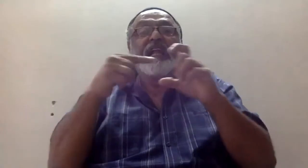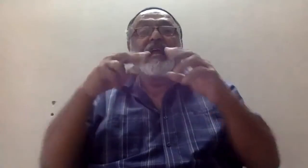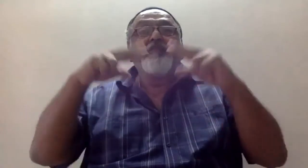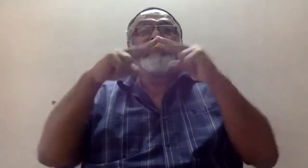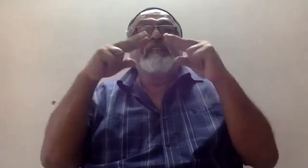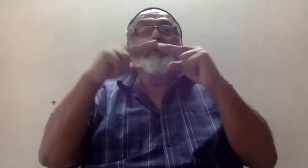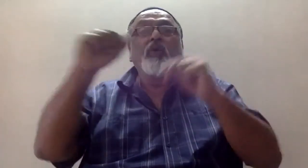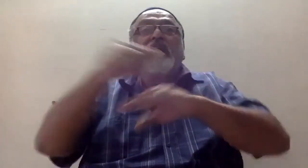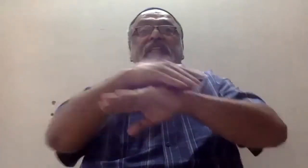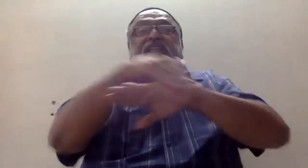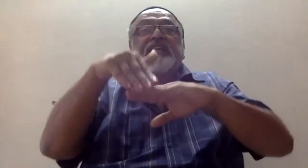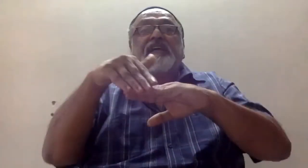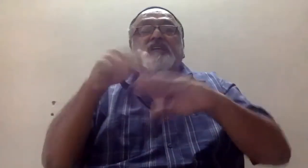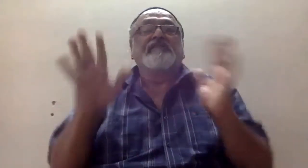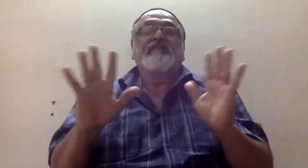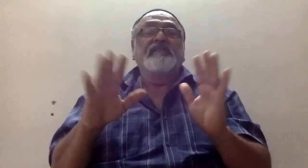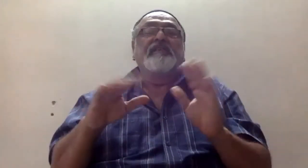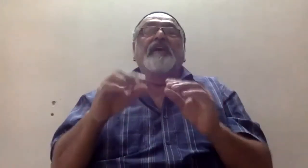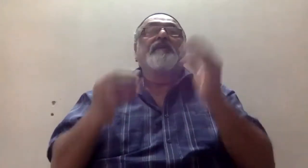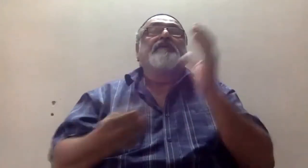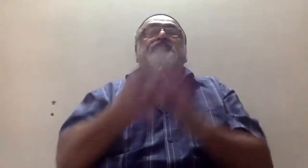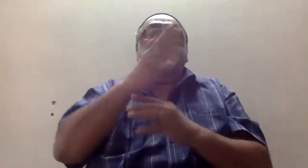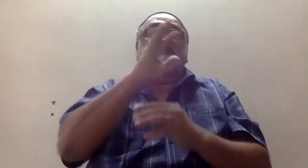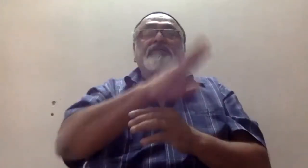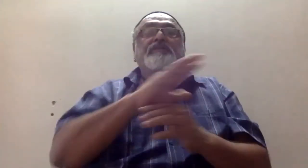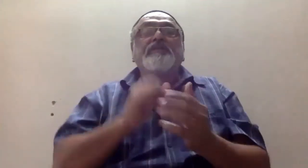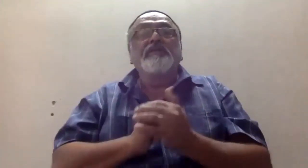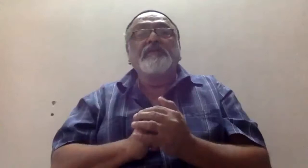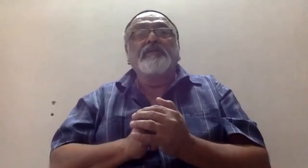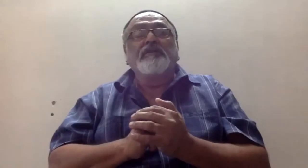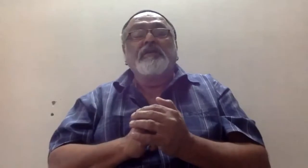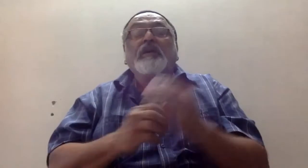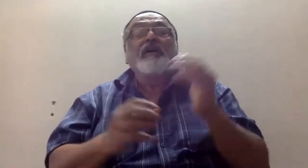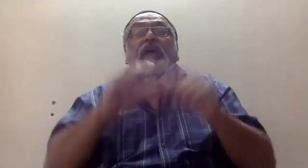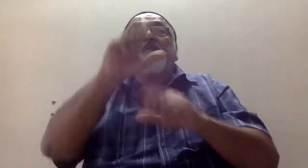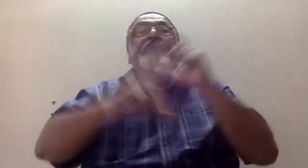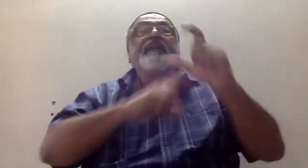organizations. It's a mining company again. It took about 1.5 years.